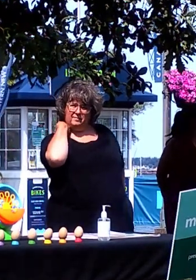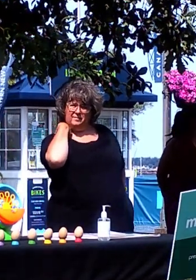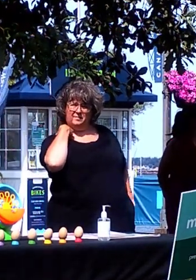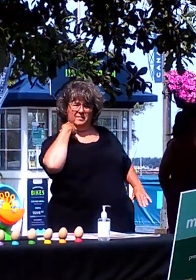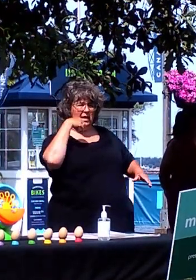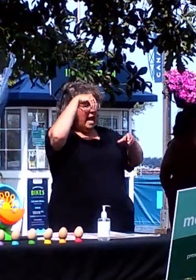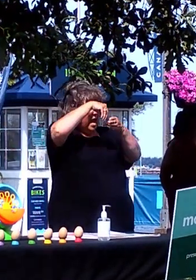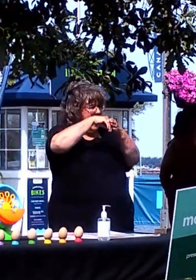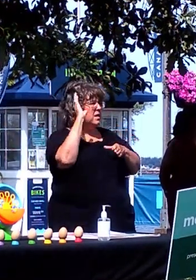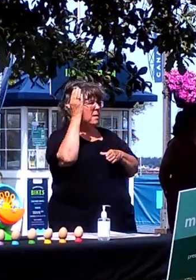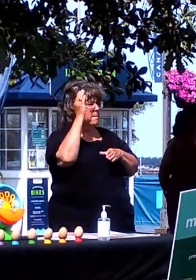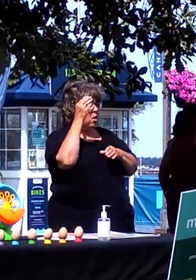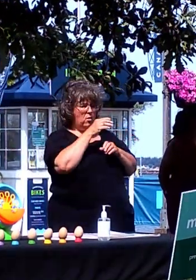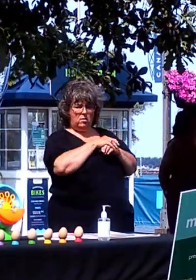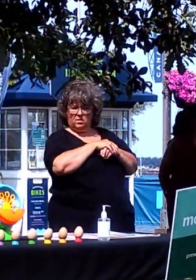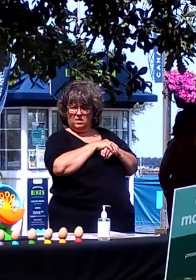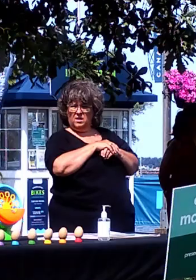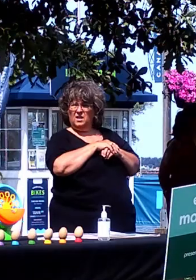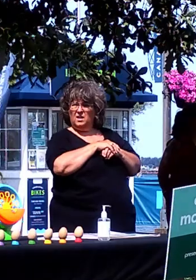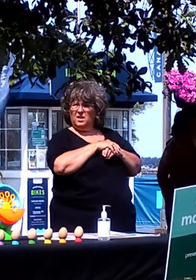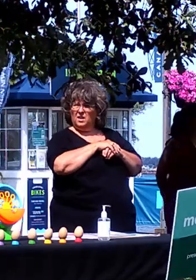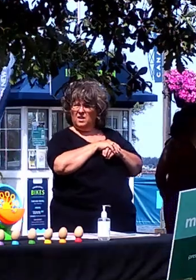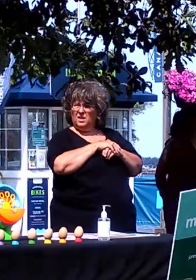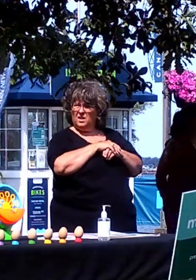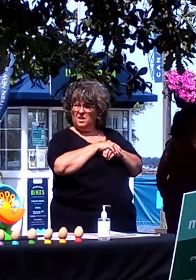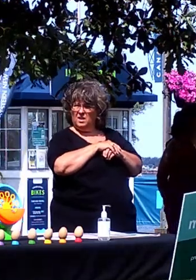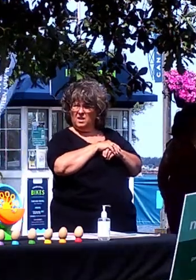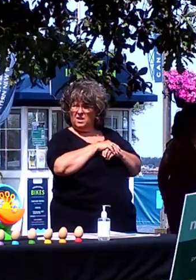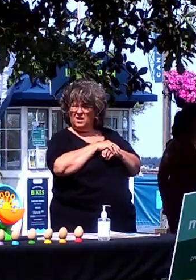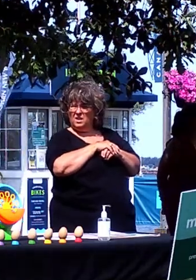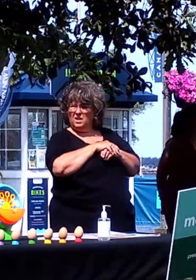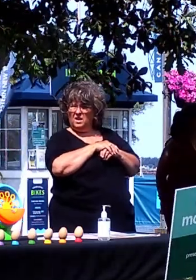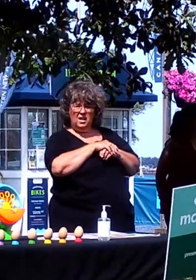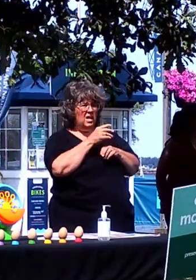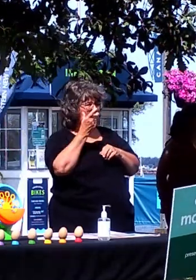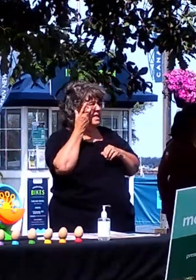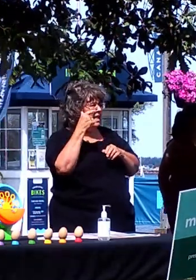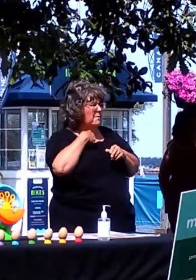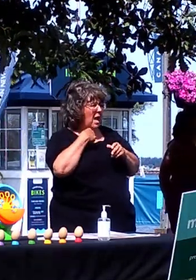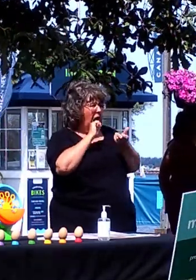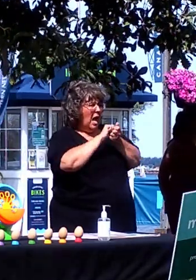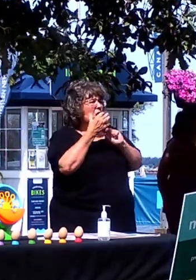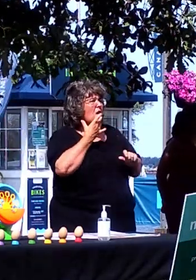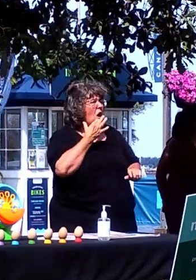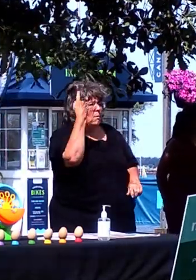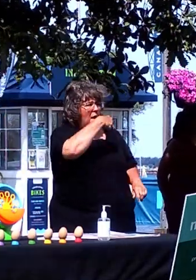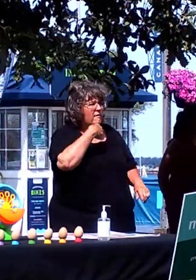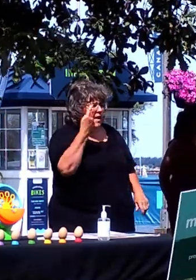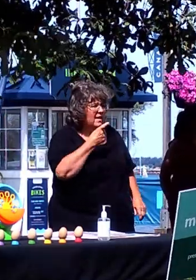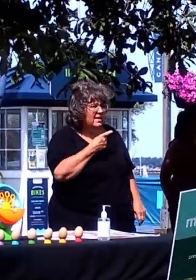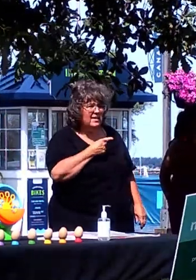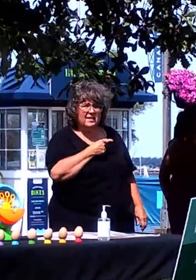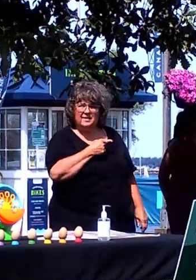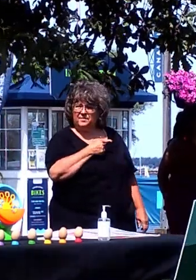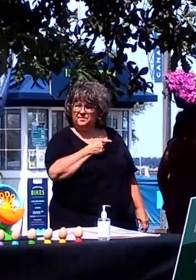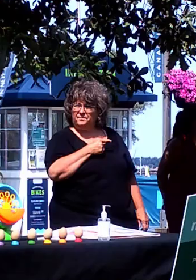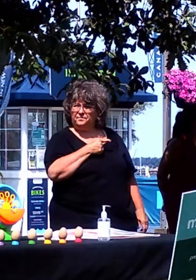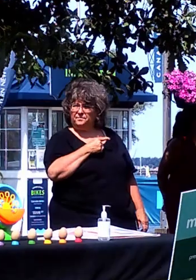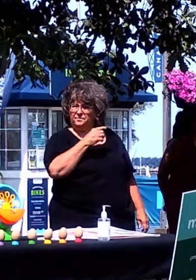put it right into my looking glass. And can you guys notice, can you guys see from there? Do you see me changing colors?